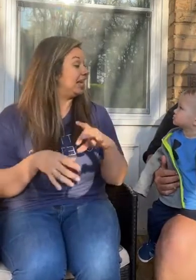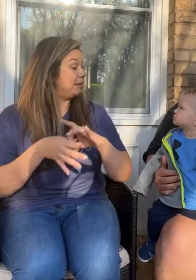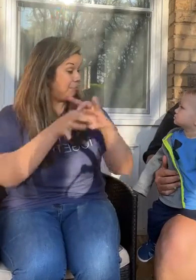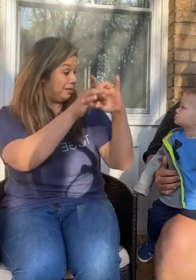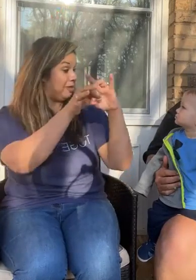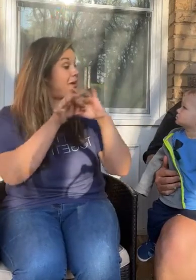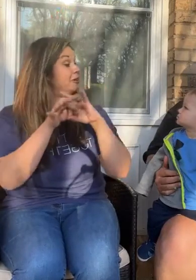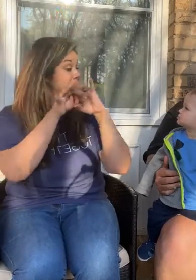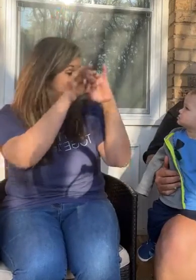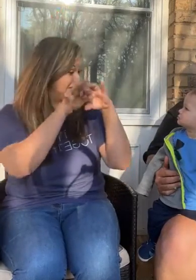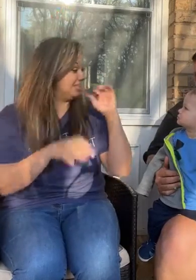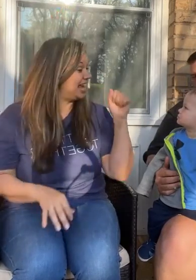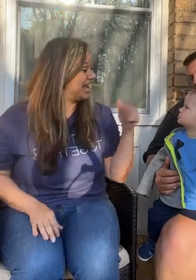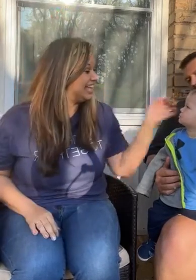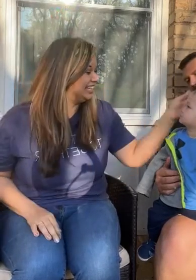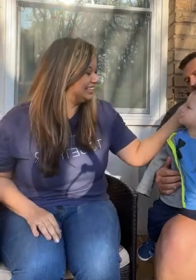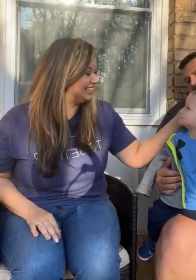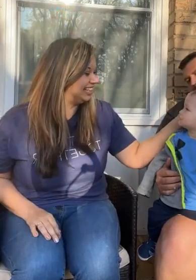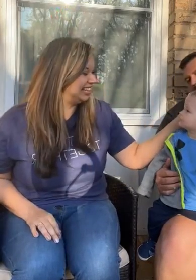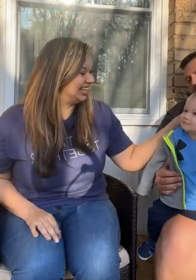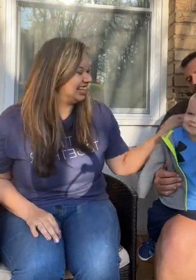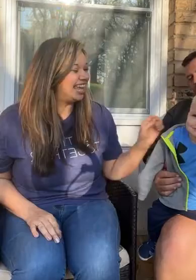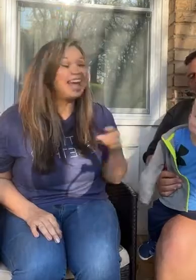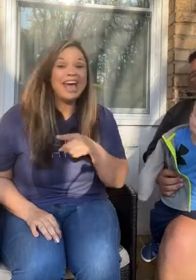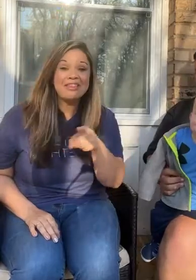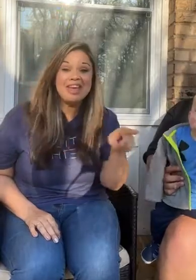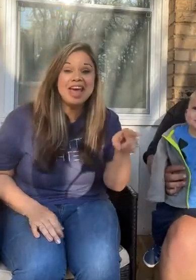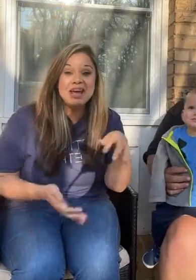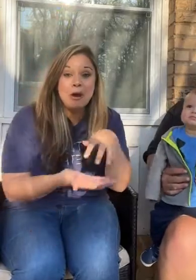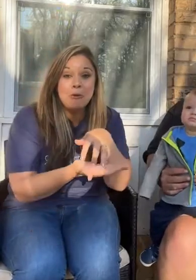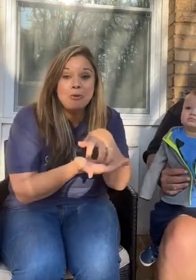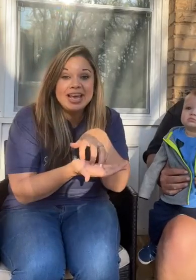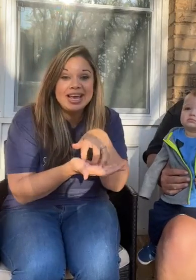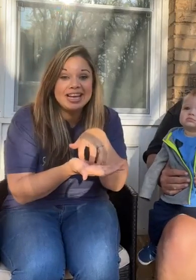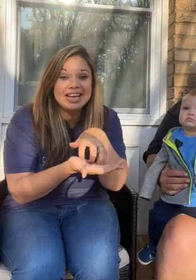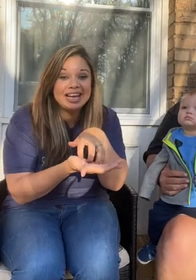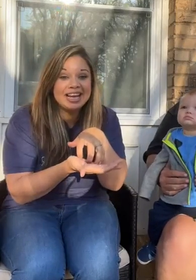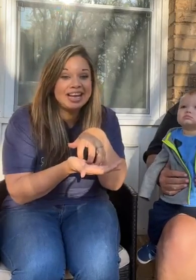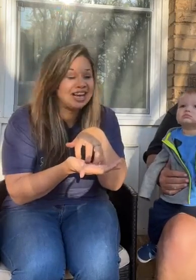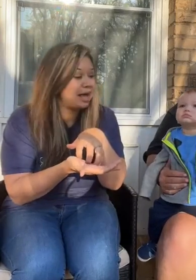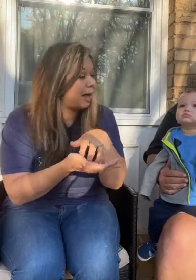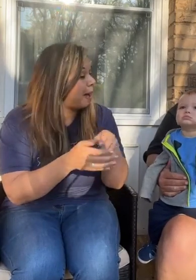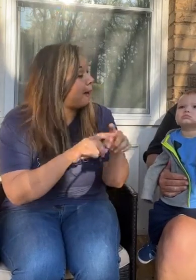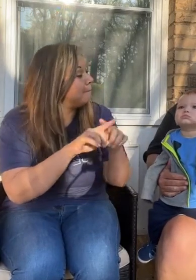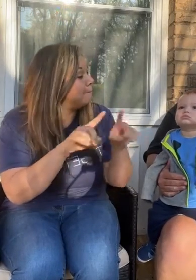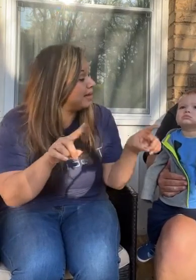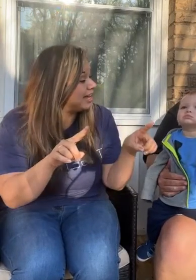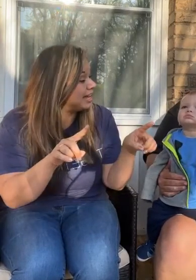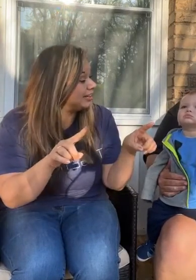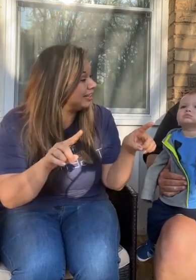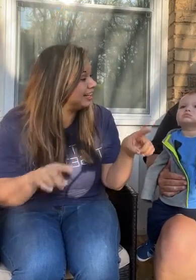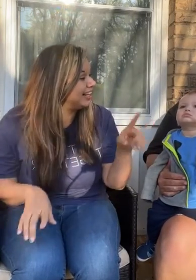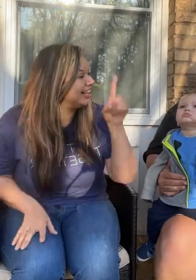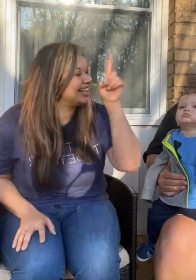him belong. Yes. They are weak, but